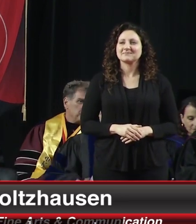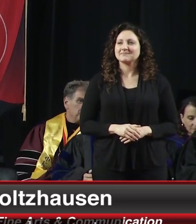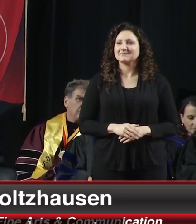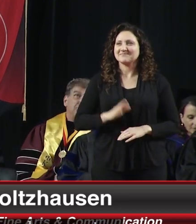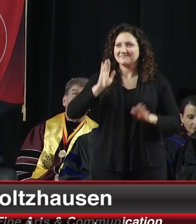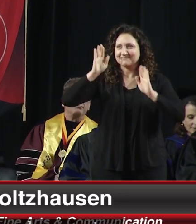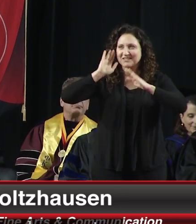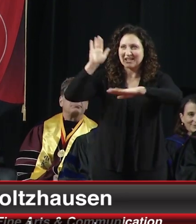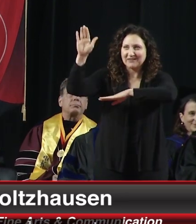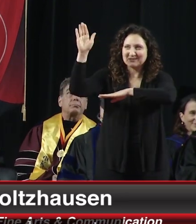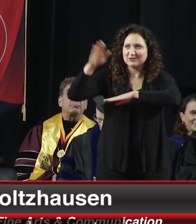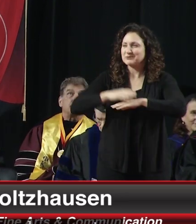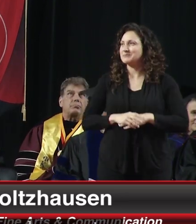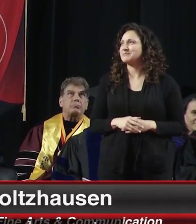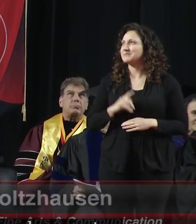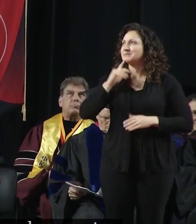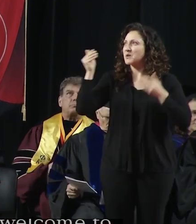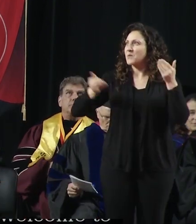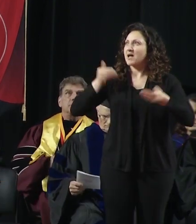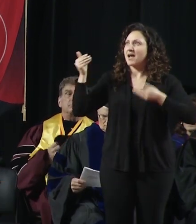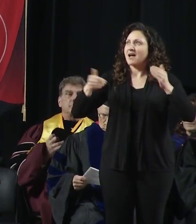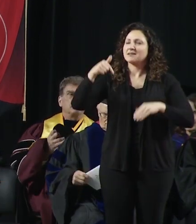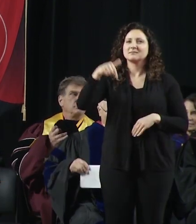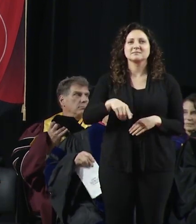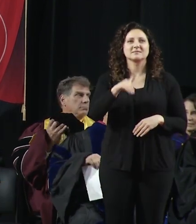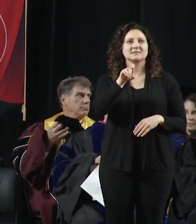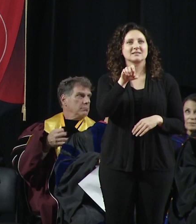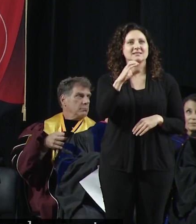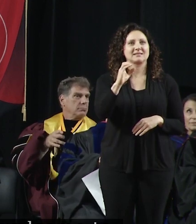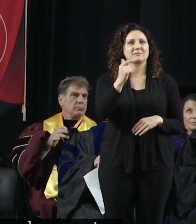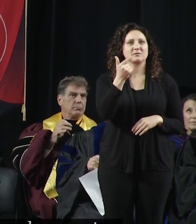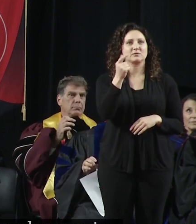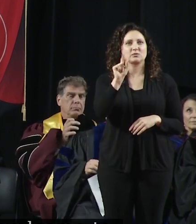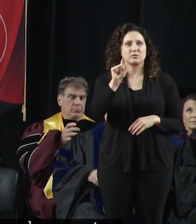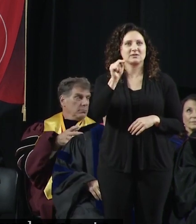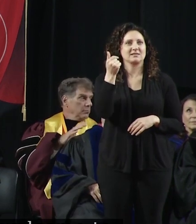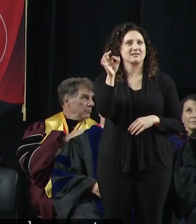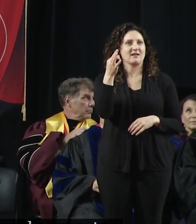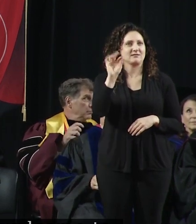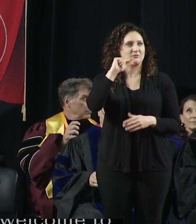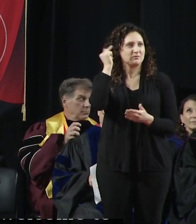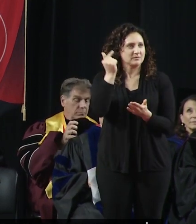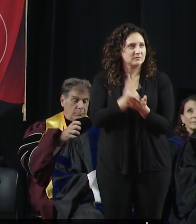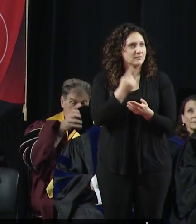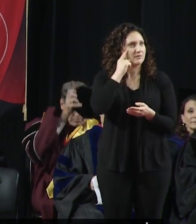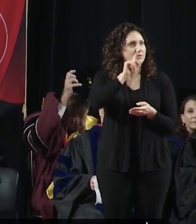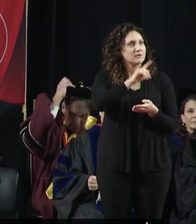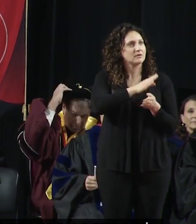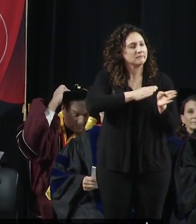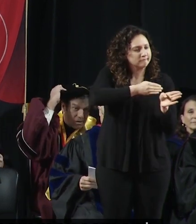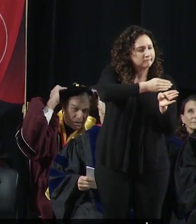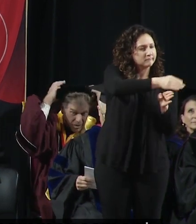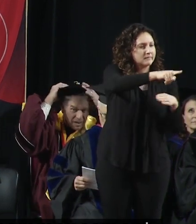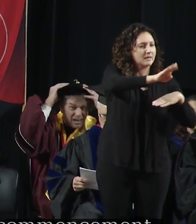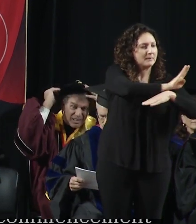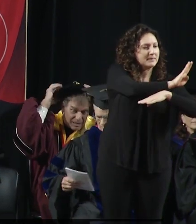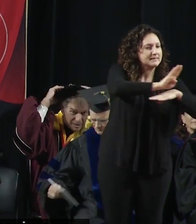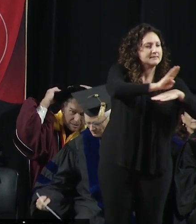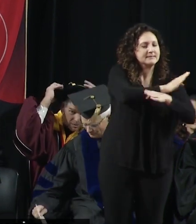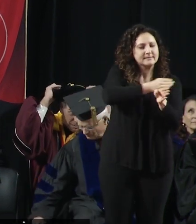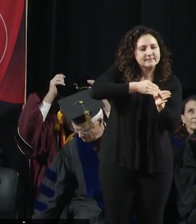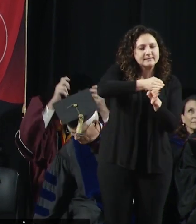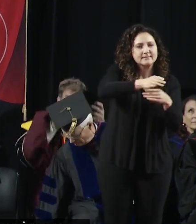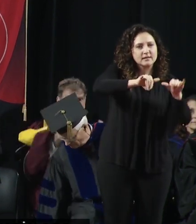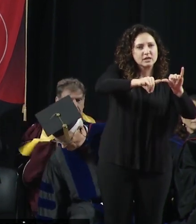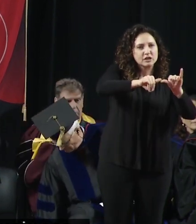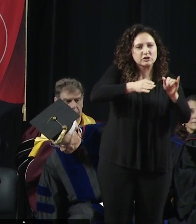you. Good afternoon and welcome to the December 2019 commencement of the Colleges of Business,